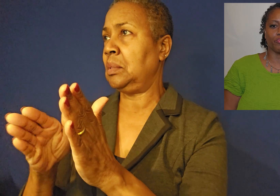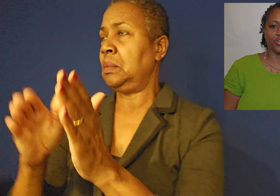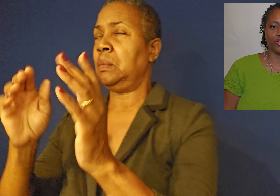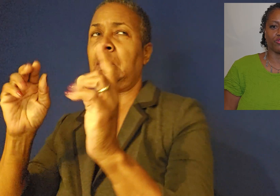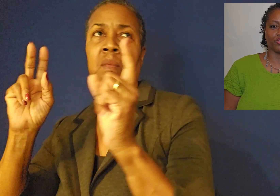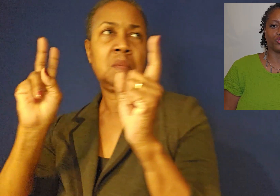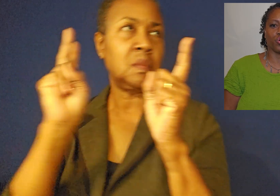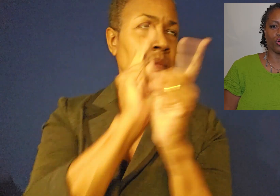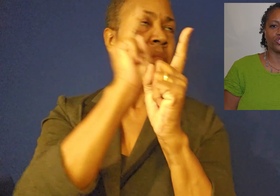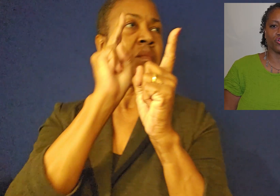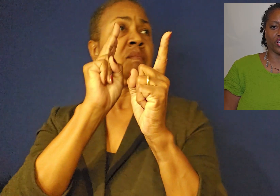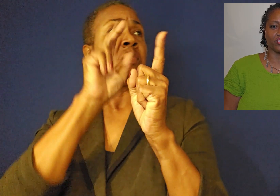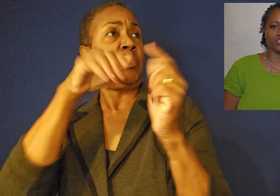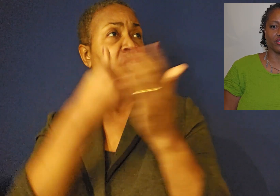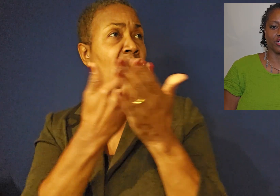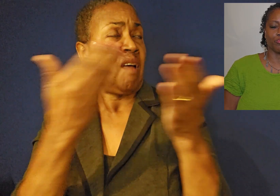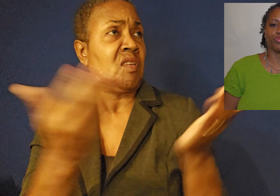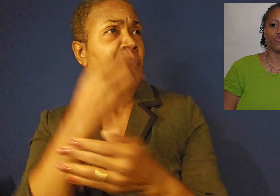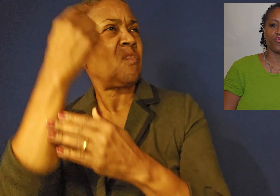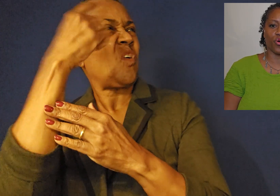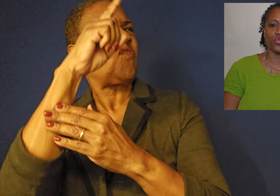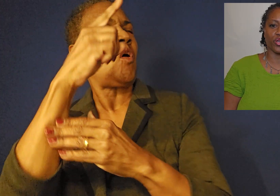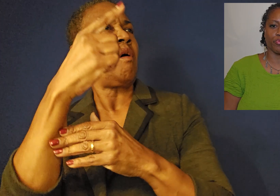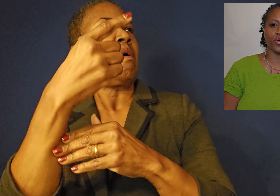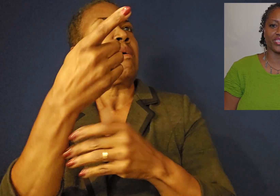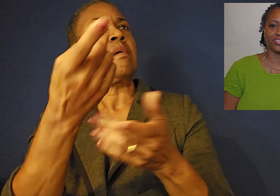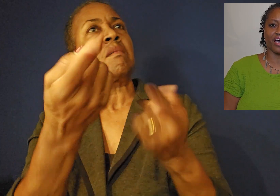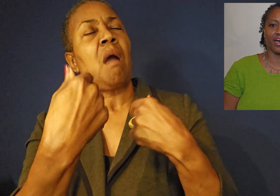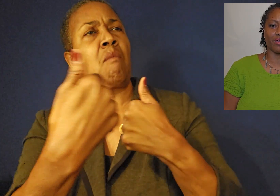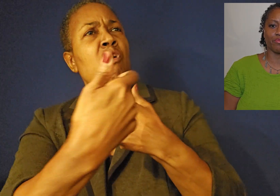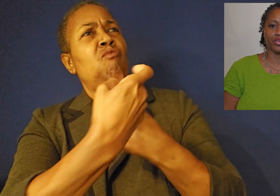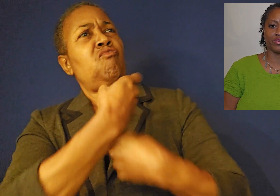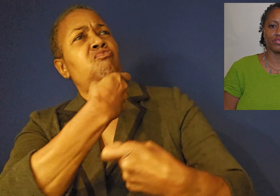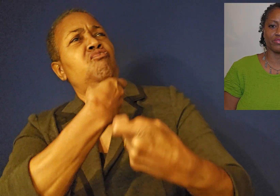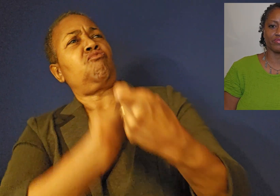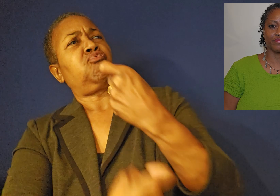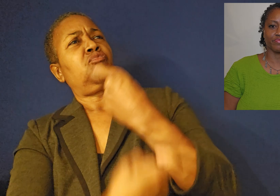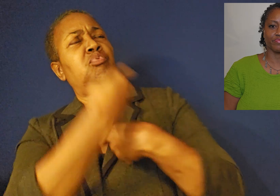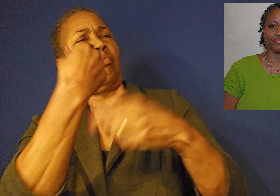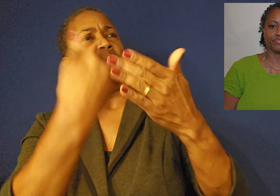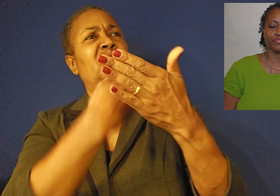you come here to torture us before the appointed time?"